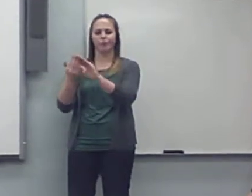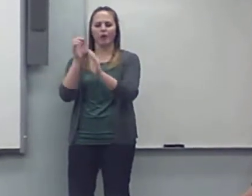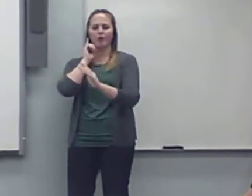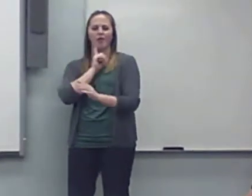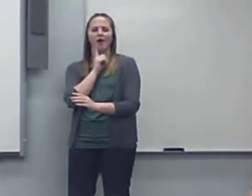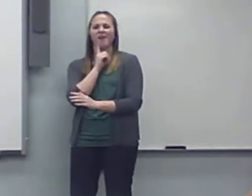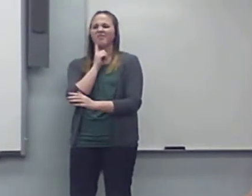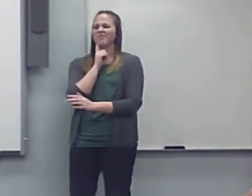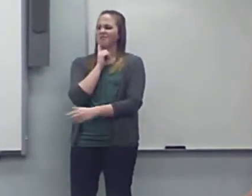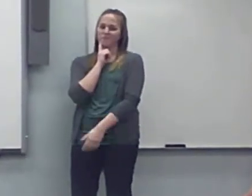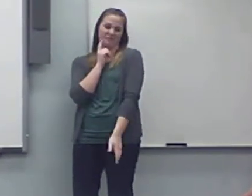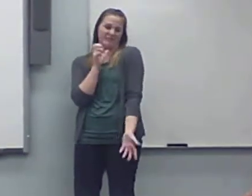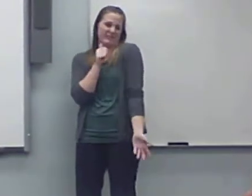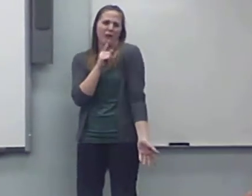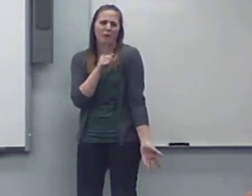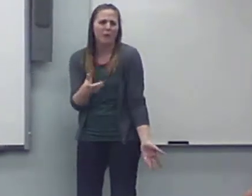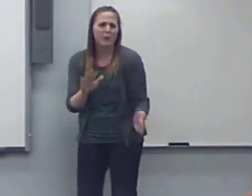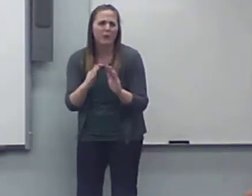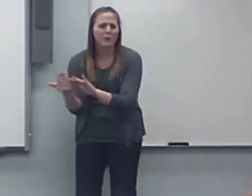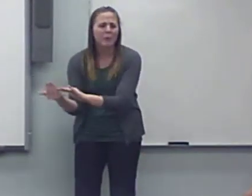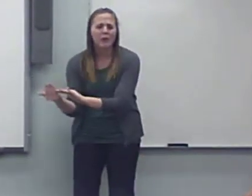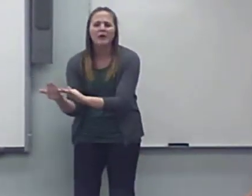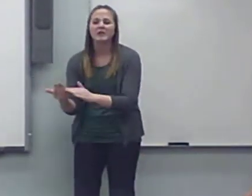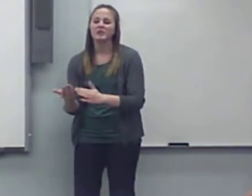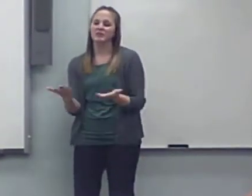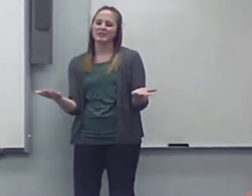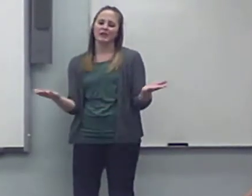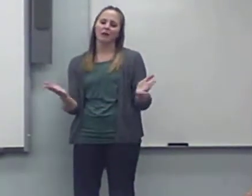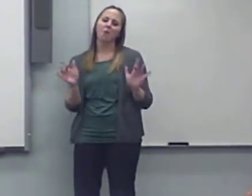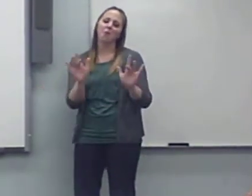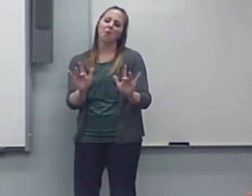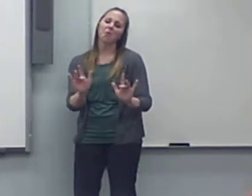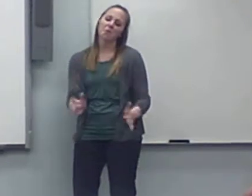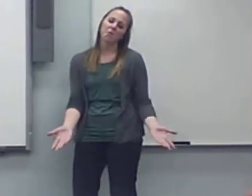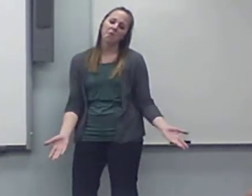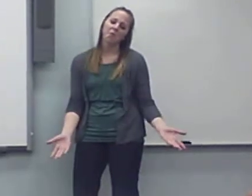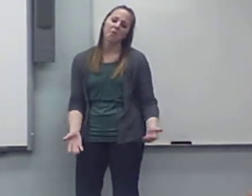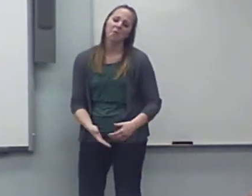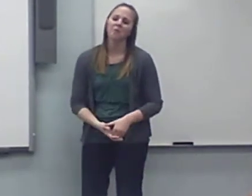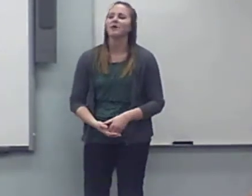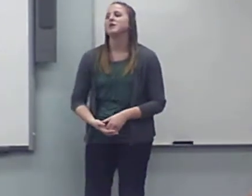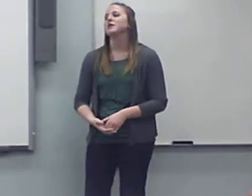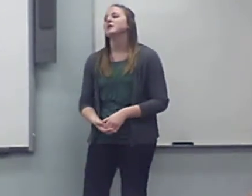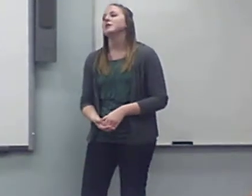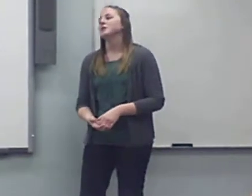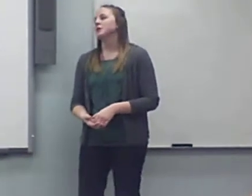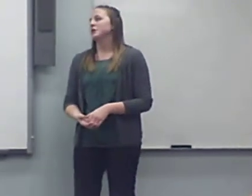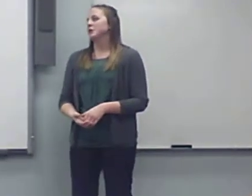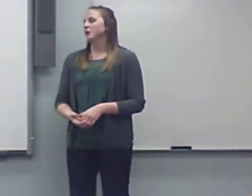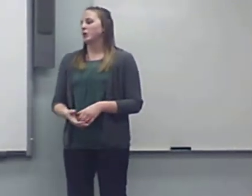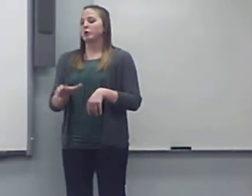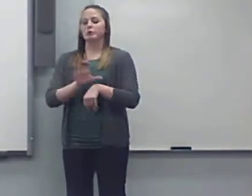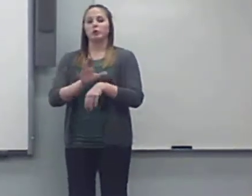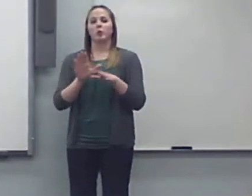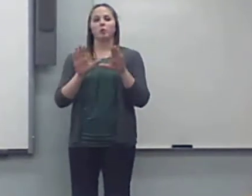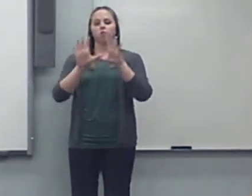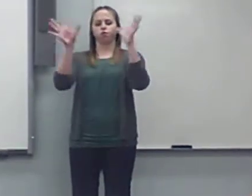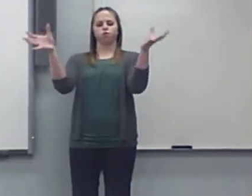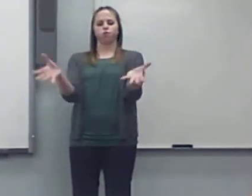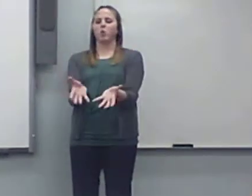just those poor people who couldn't hear. So unfortunately, access was on the least of their minds. They just wanted to be benevolent to them. But